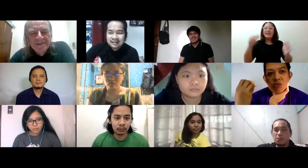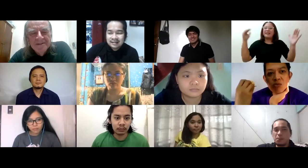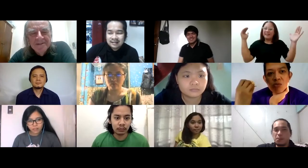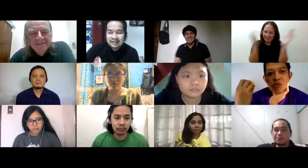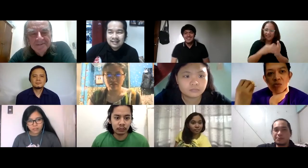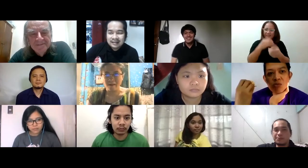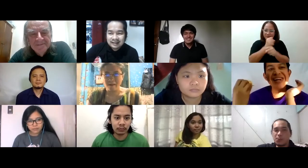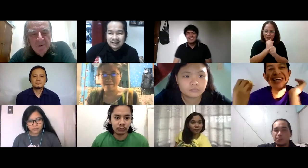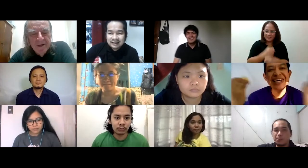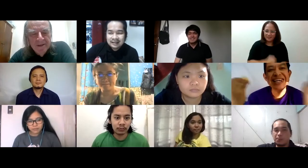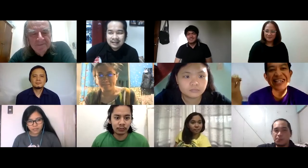Okay?